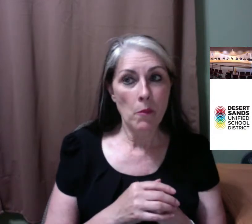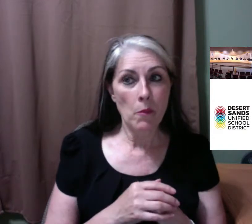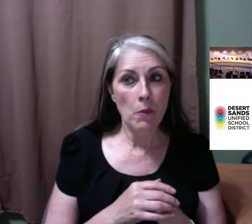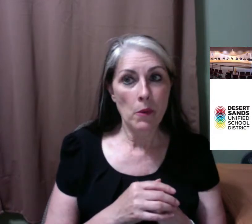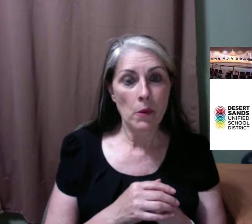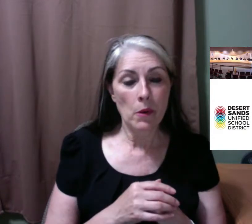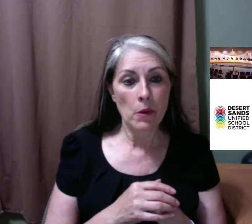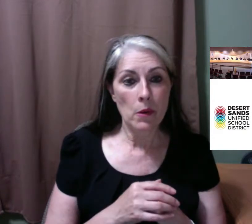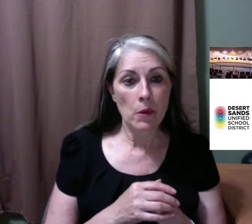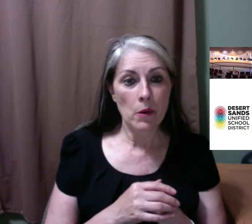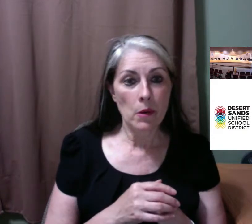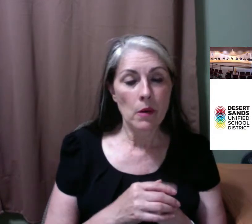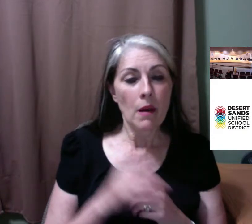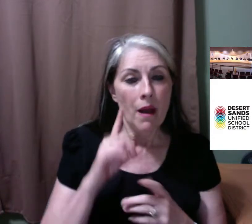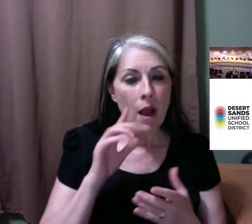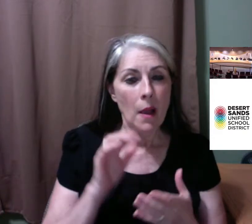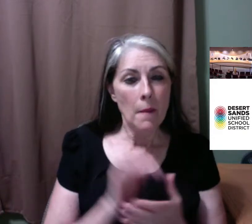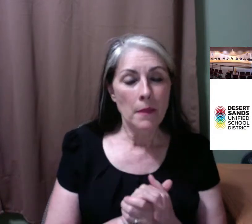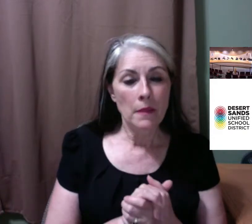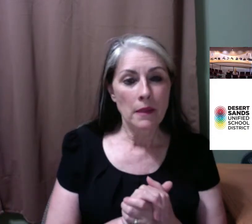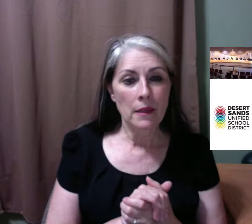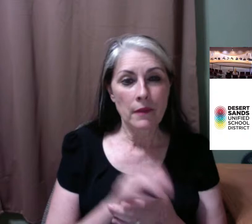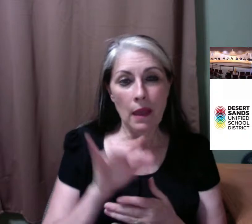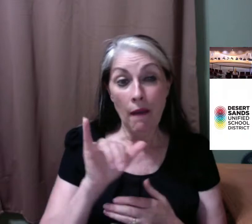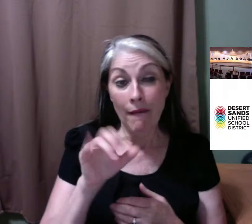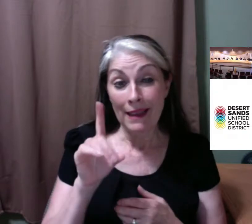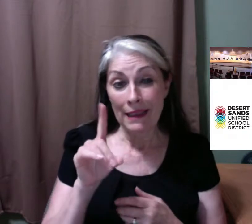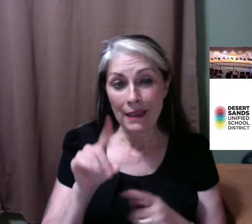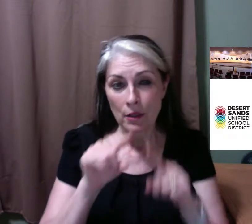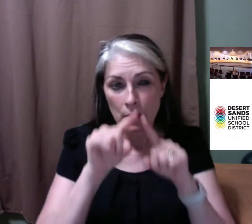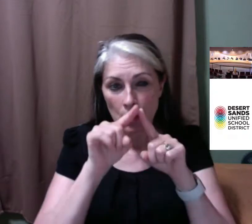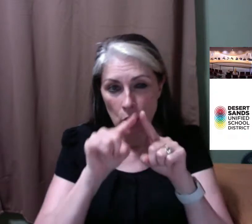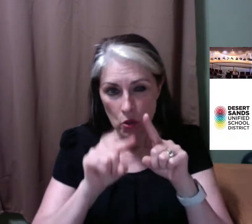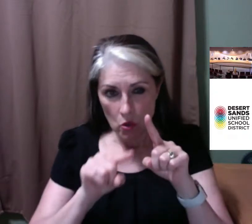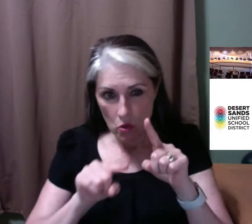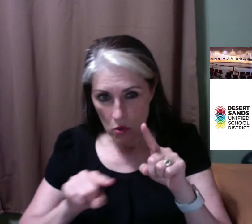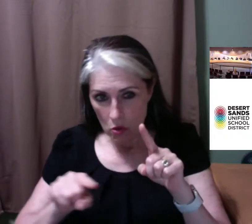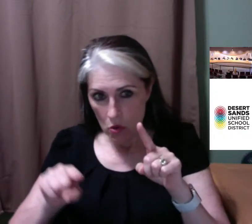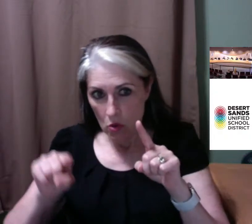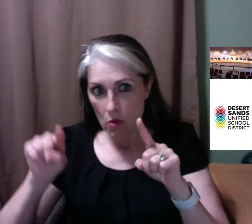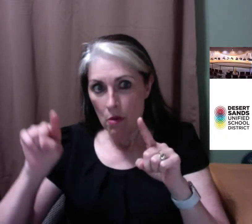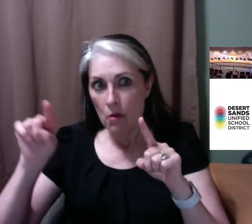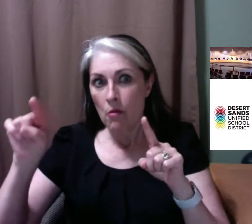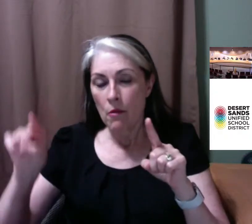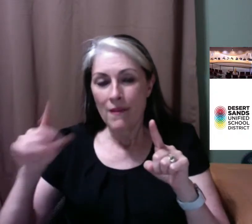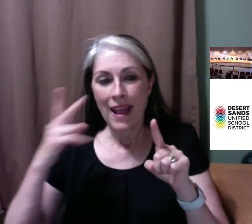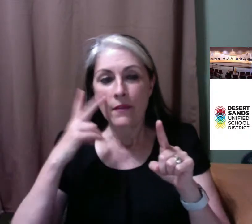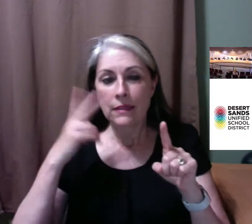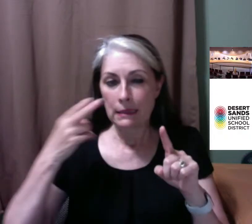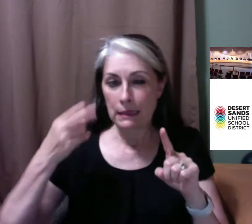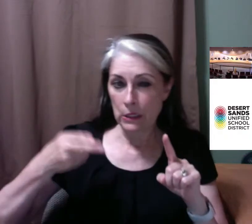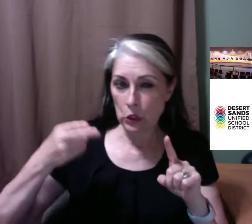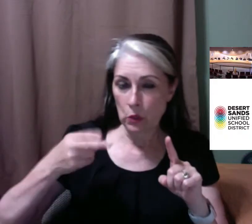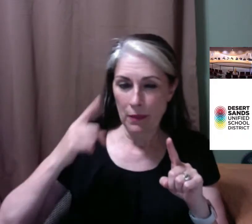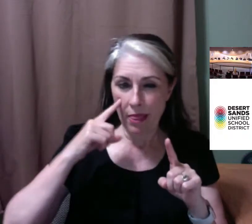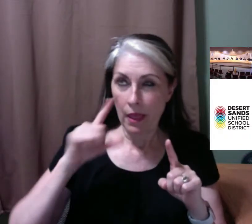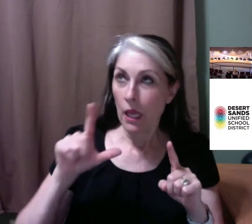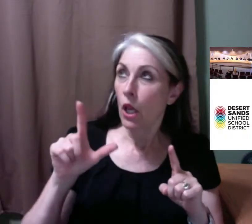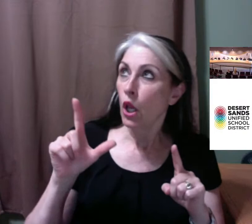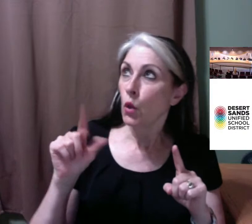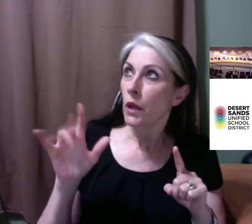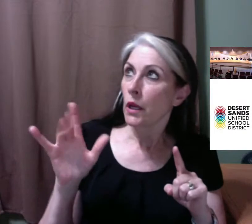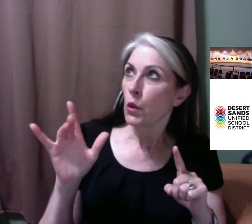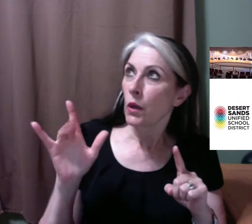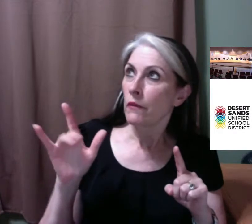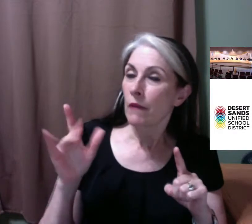I do too believe in that inverted yield curve. I've seen that before historically, and I'm thinking like 2025 or